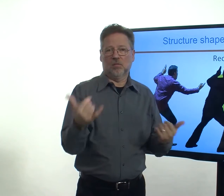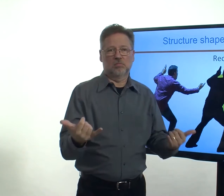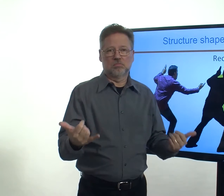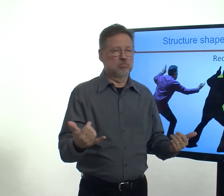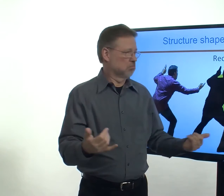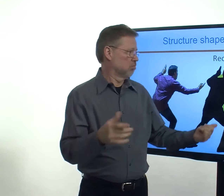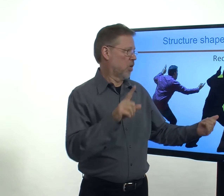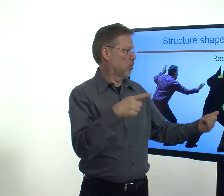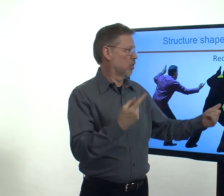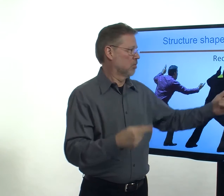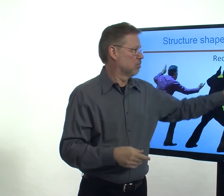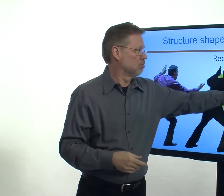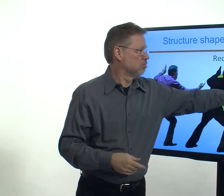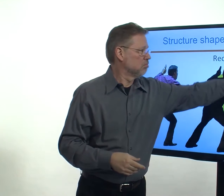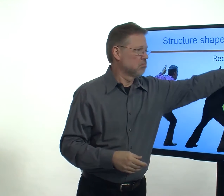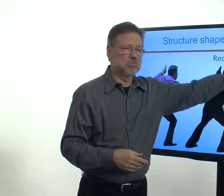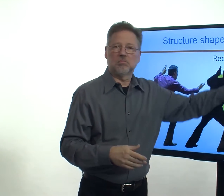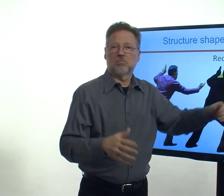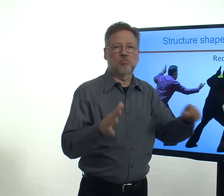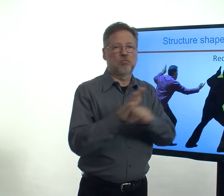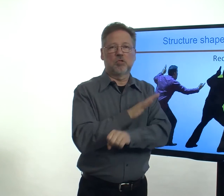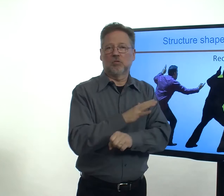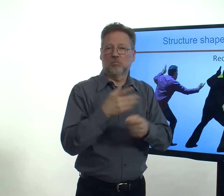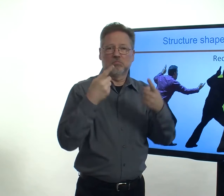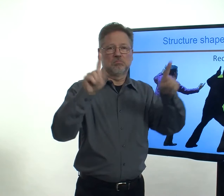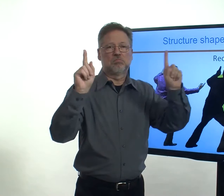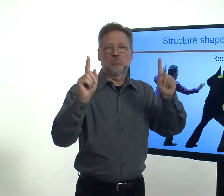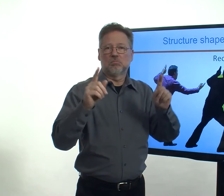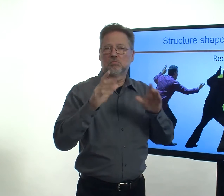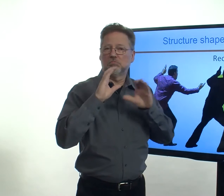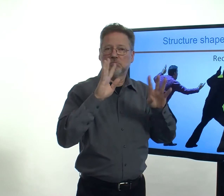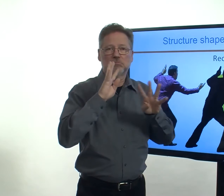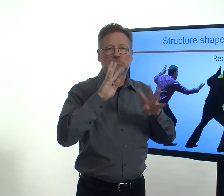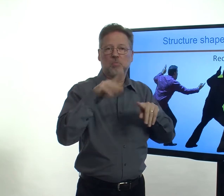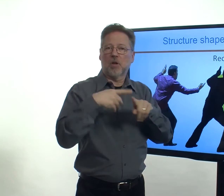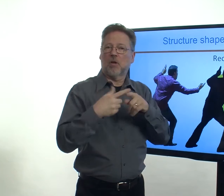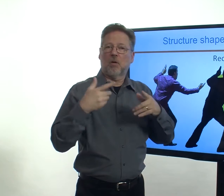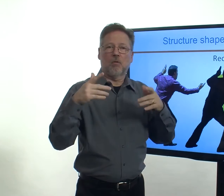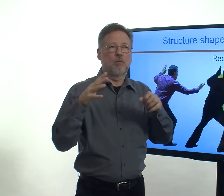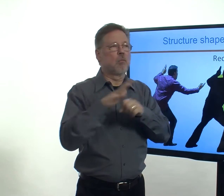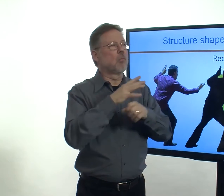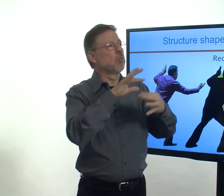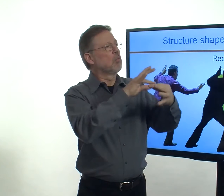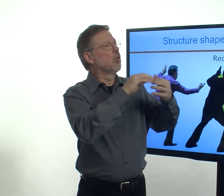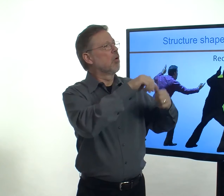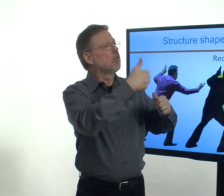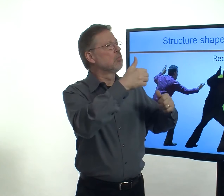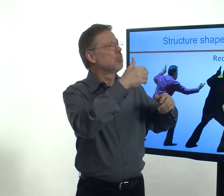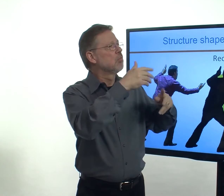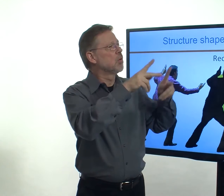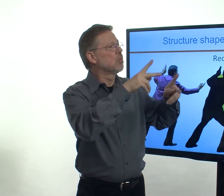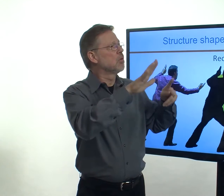ASL only engages the top half of the body, and that is sufficient to be able to talk about the full range of possible human